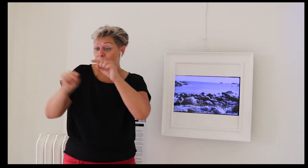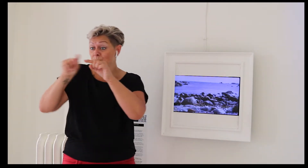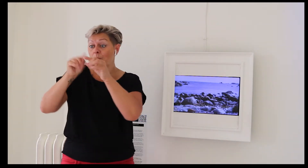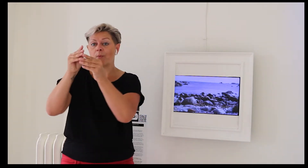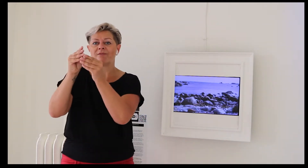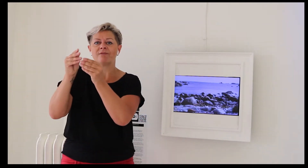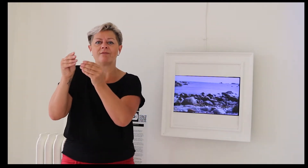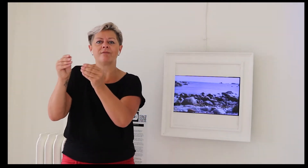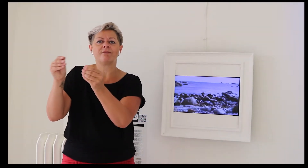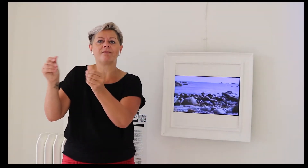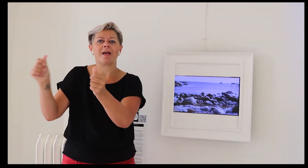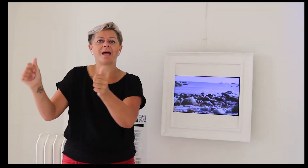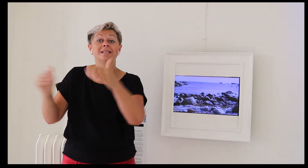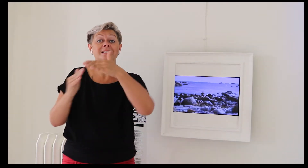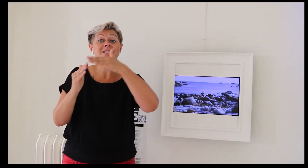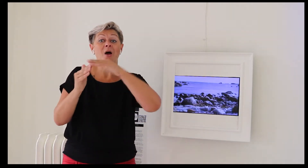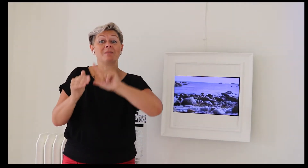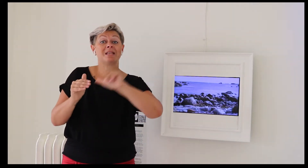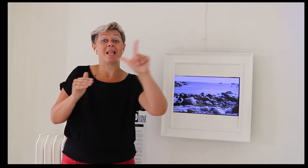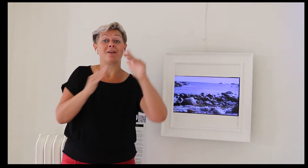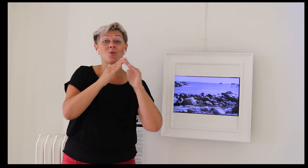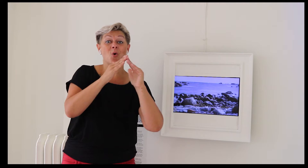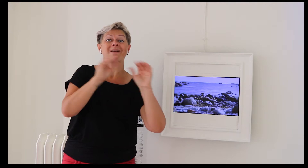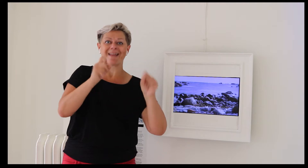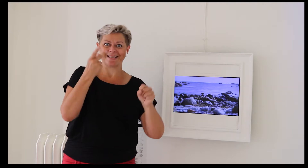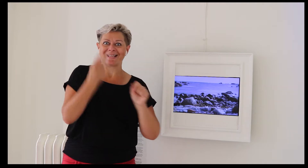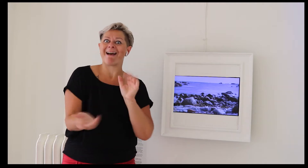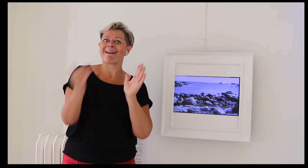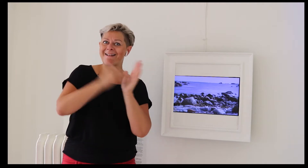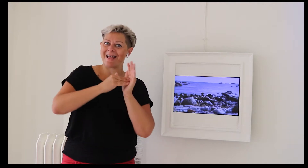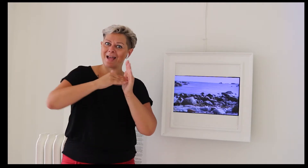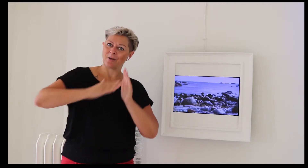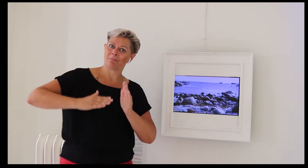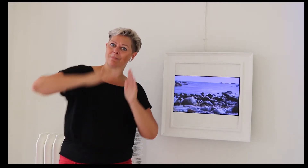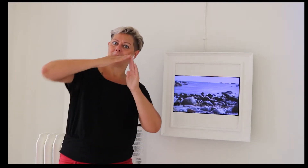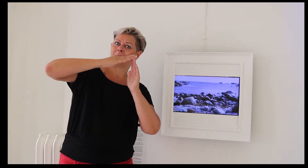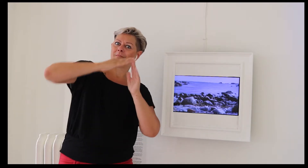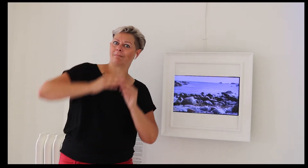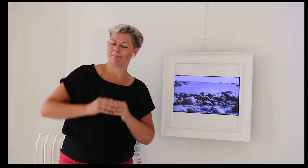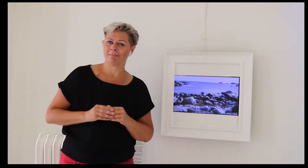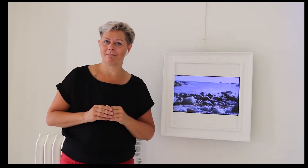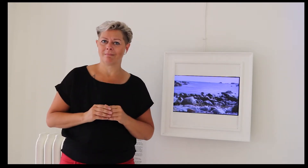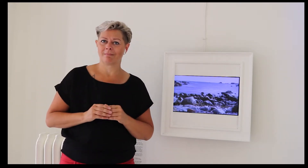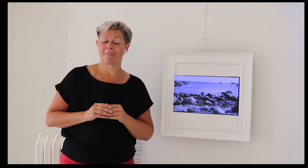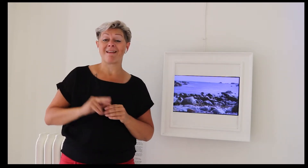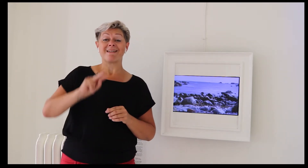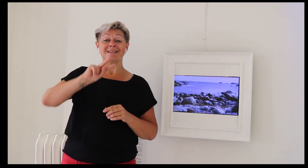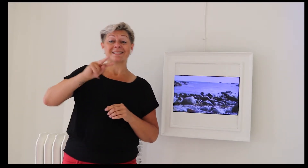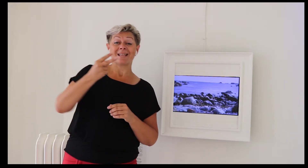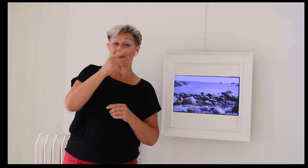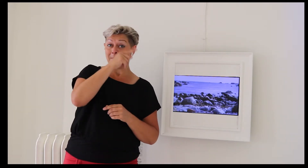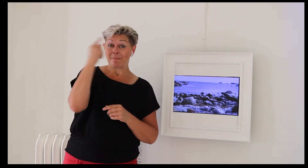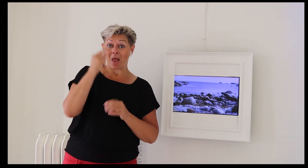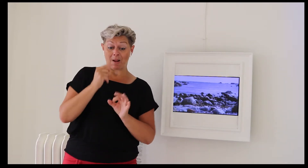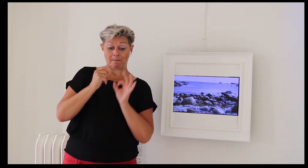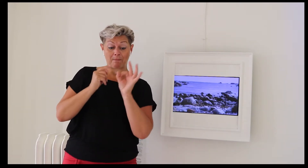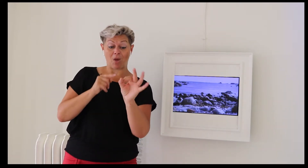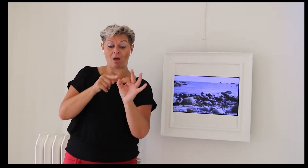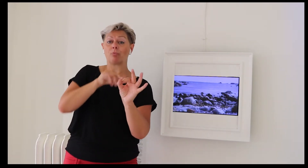circle fades into being and the top left-hand corner is visible once more. The second black spot lingers for